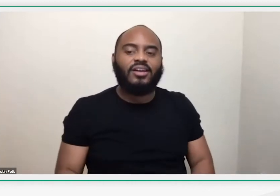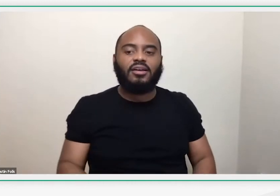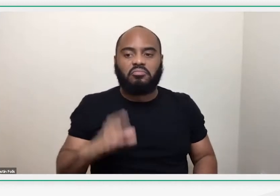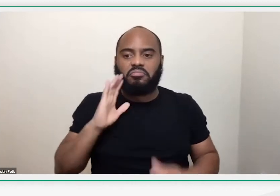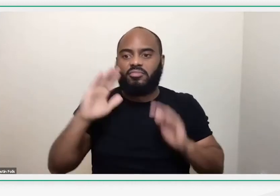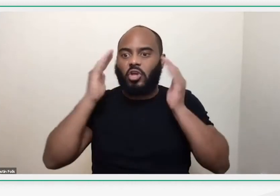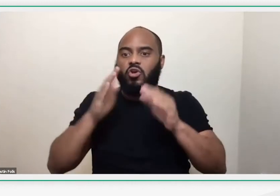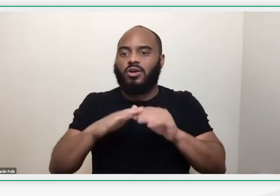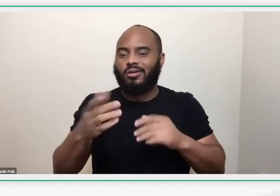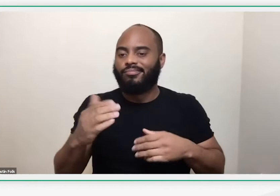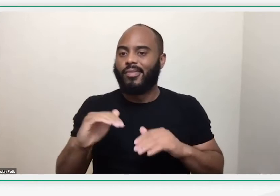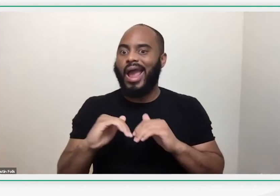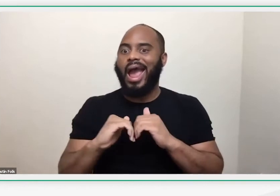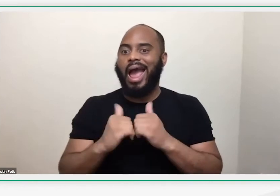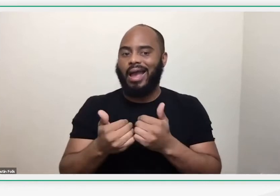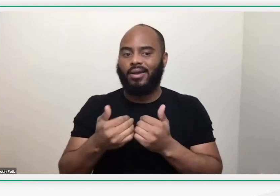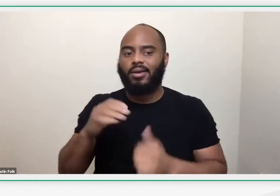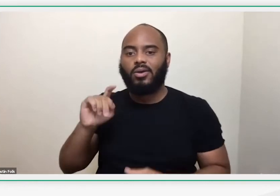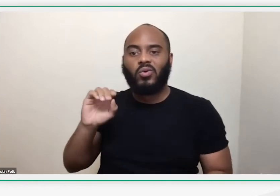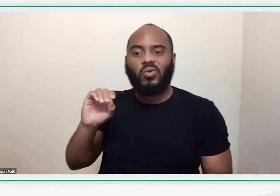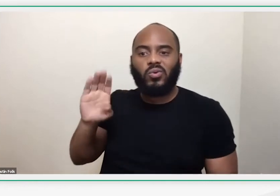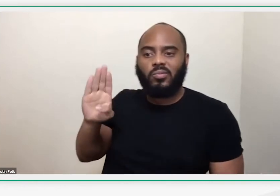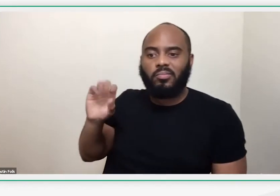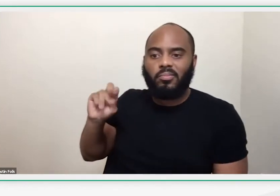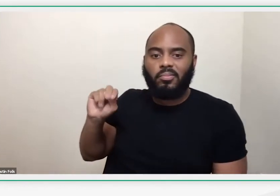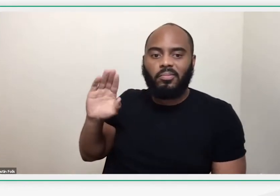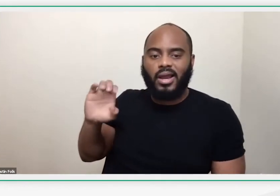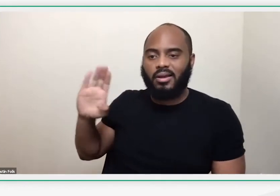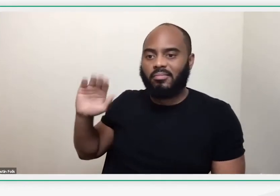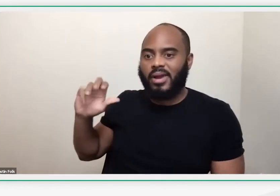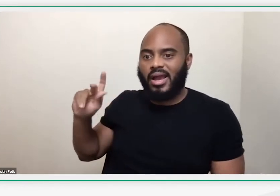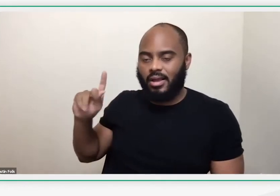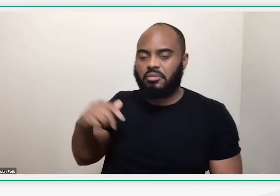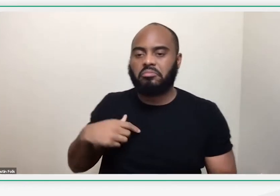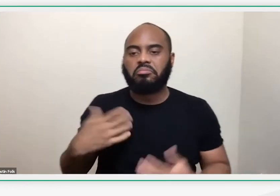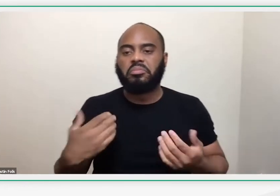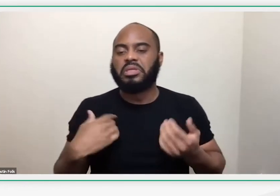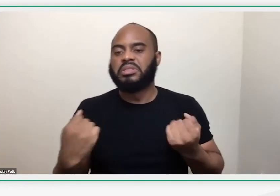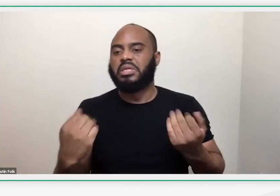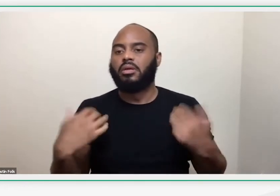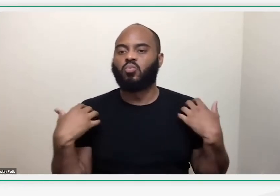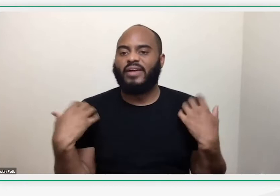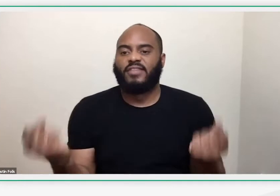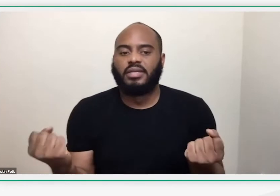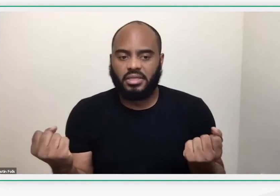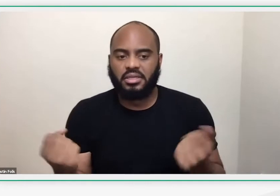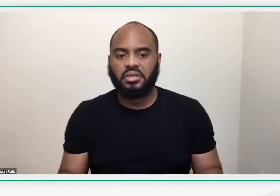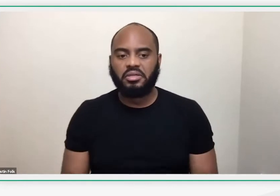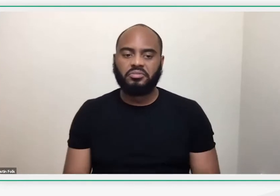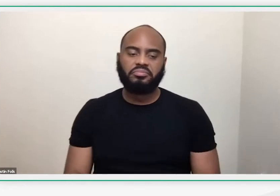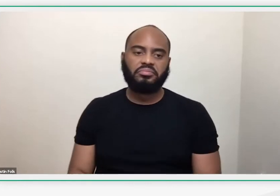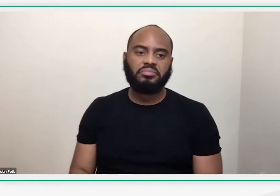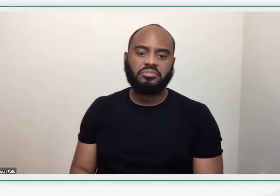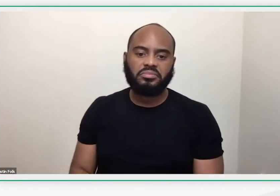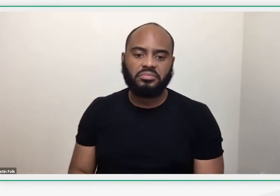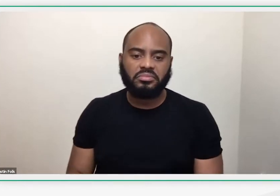third in a series. And tonight's focus will be on how to bounce back.